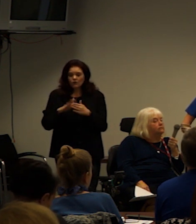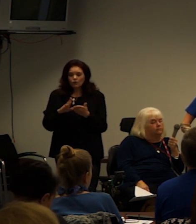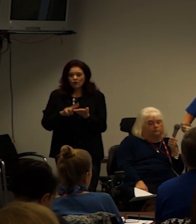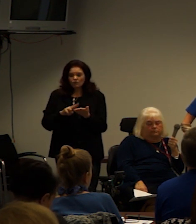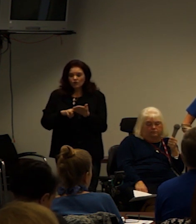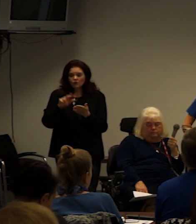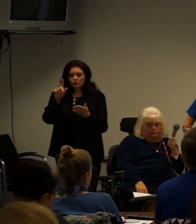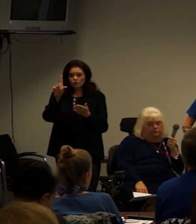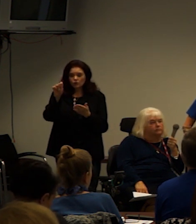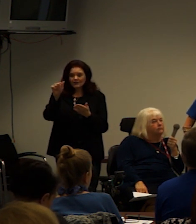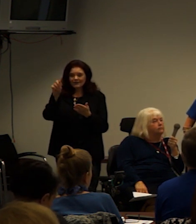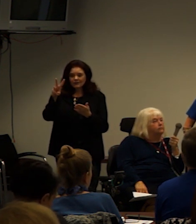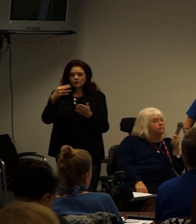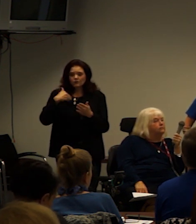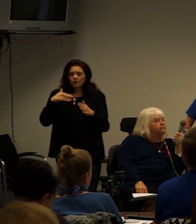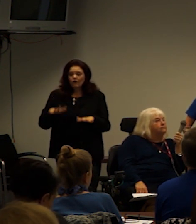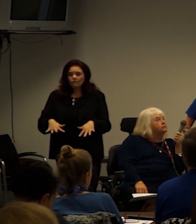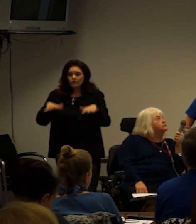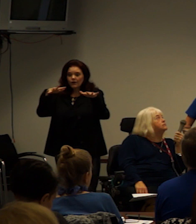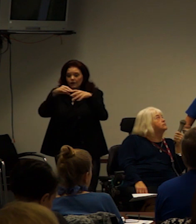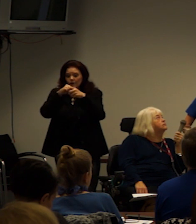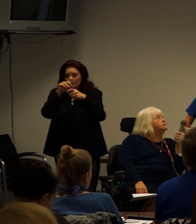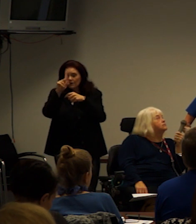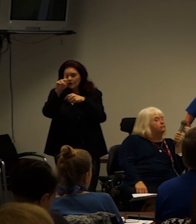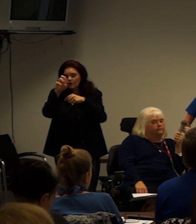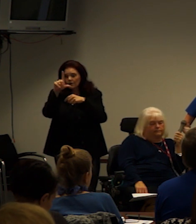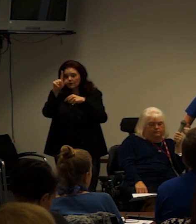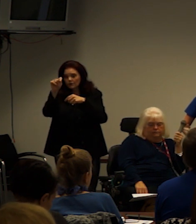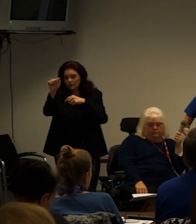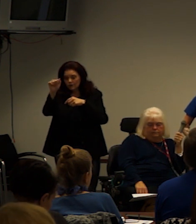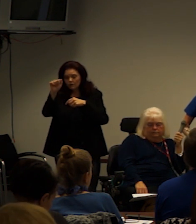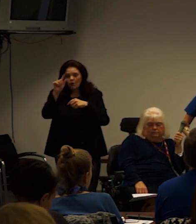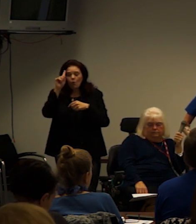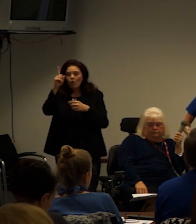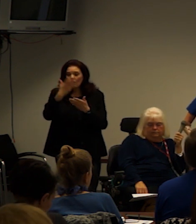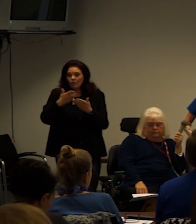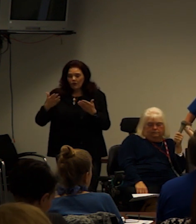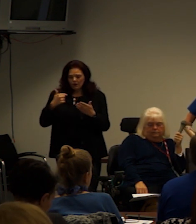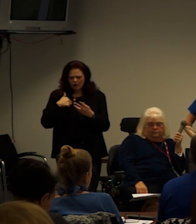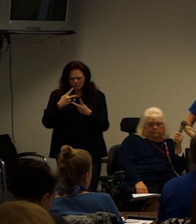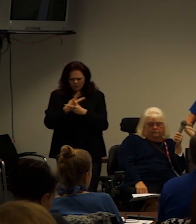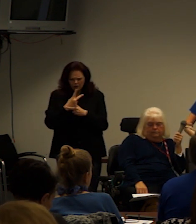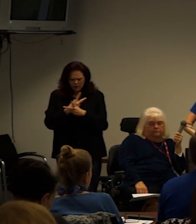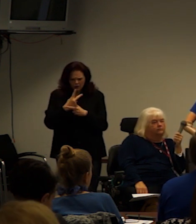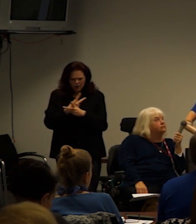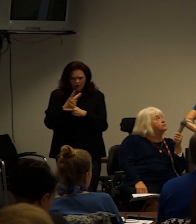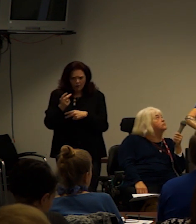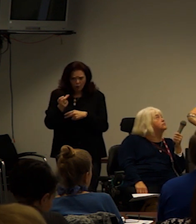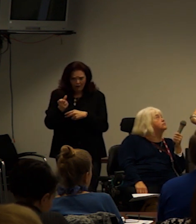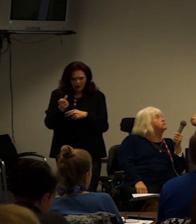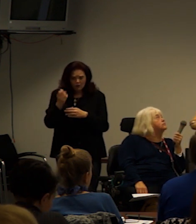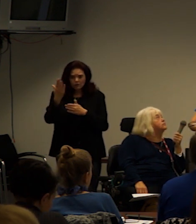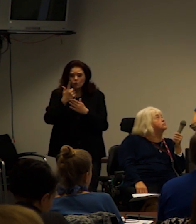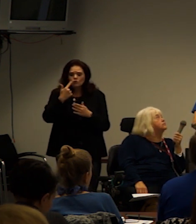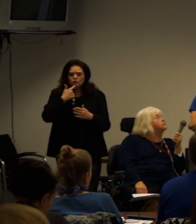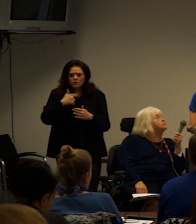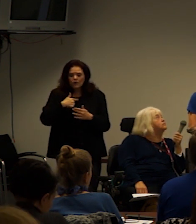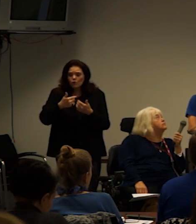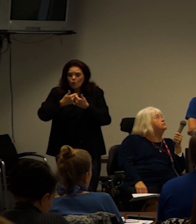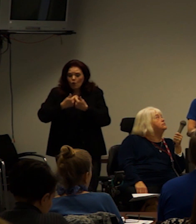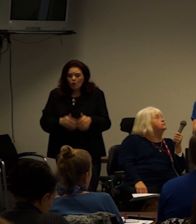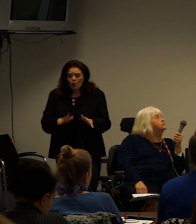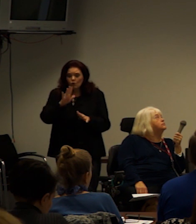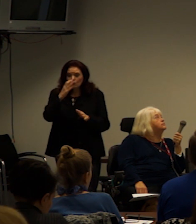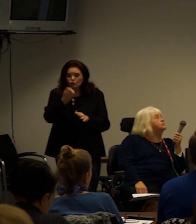2016, we had the flooding in the Delta. And one of the things that I figured out real quick was when somebody told me they had lost a piece